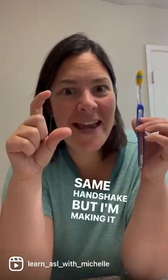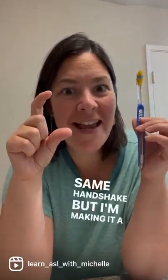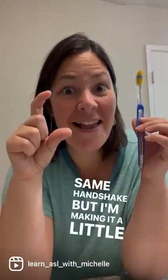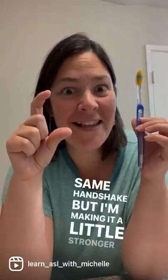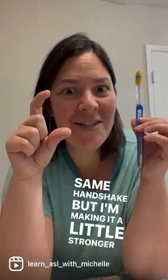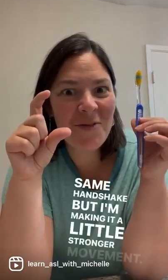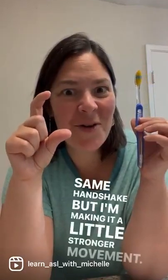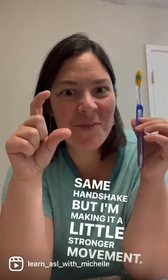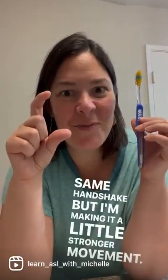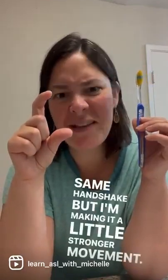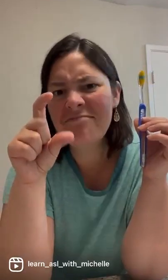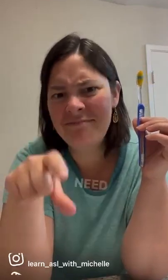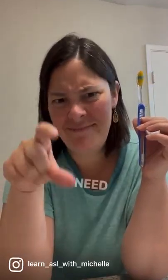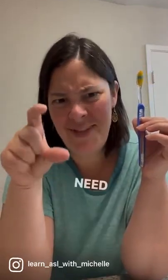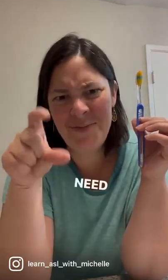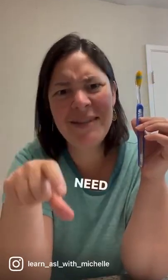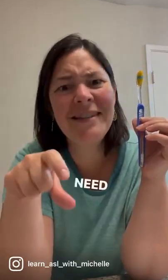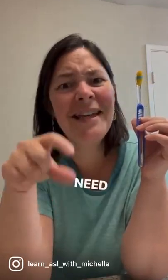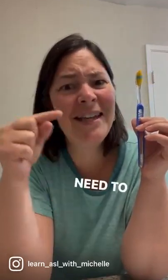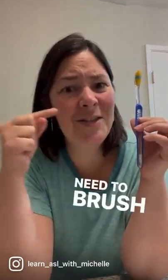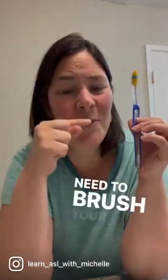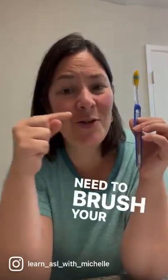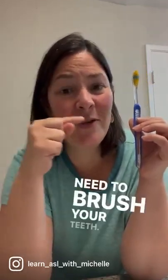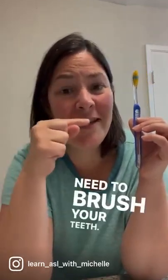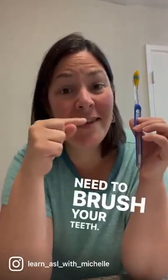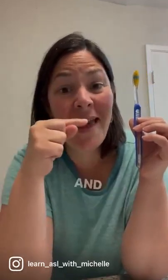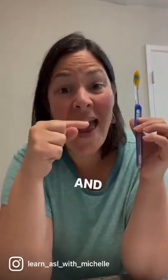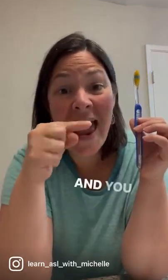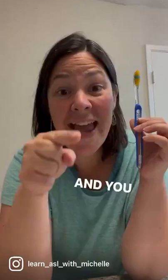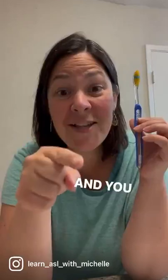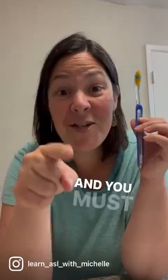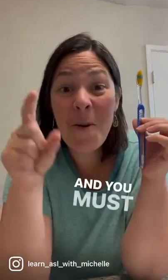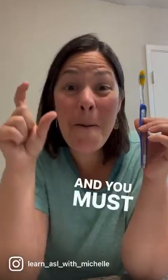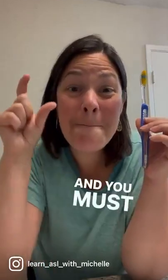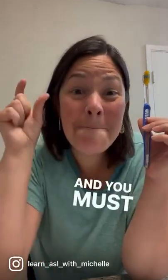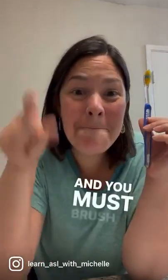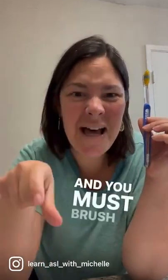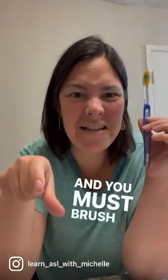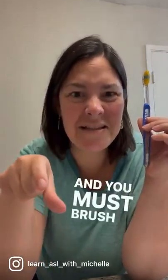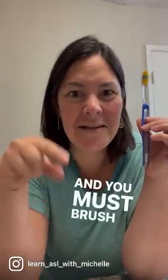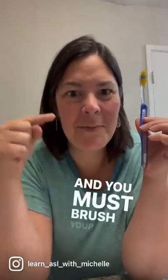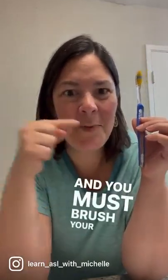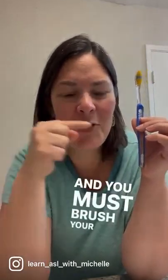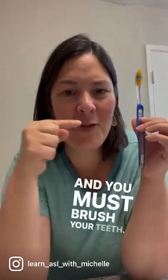it a little stronger movement. Need to brush your teeth. And you must